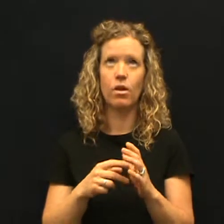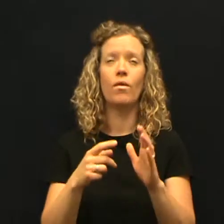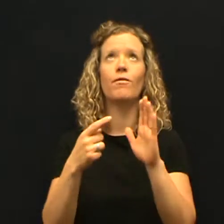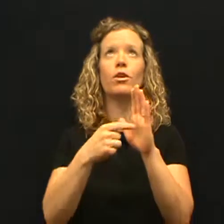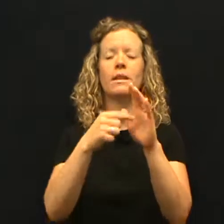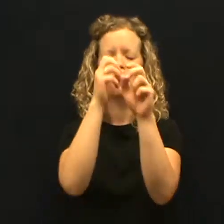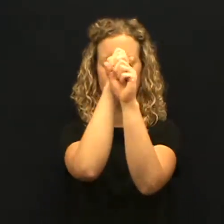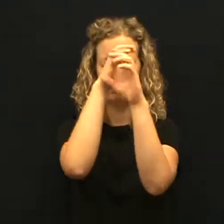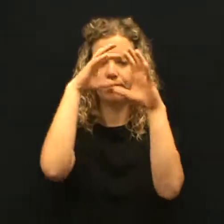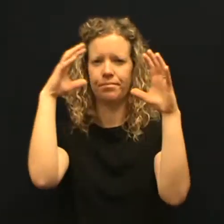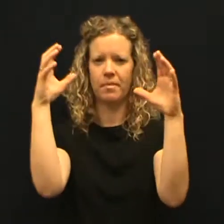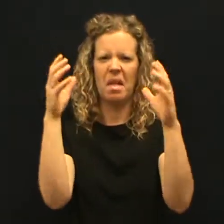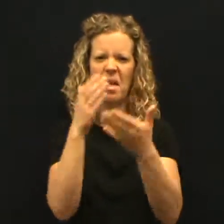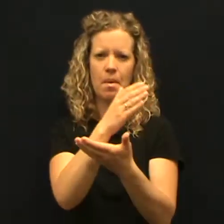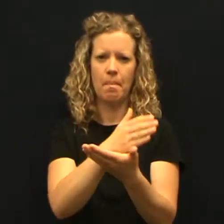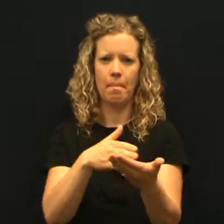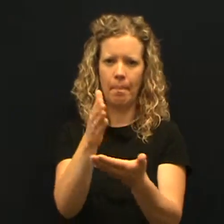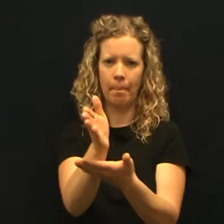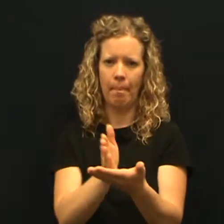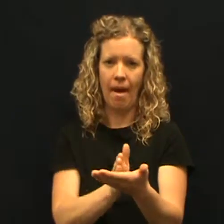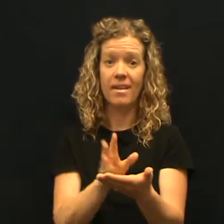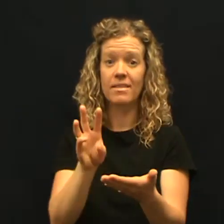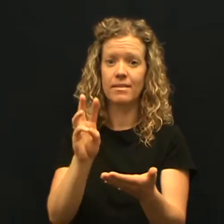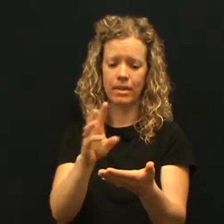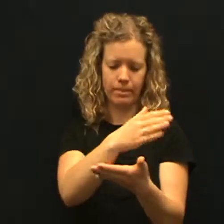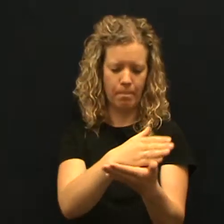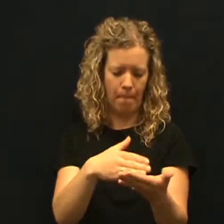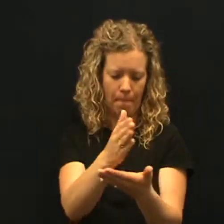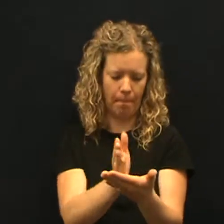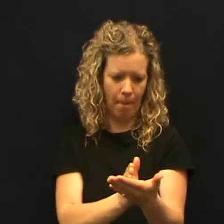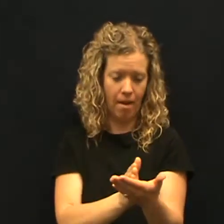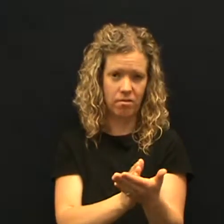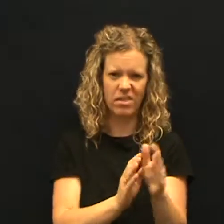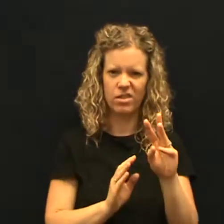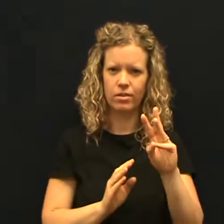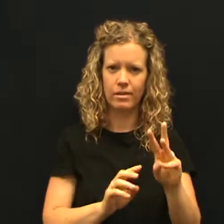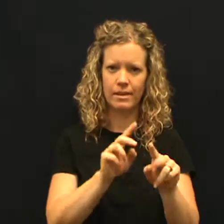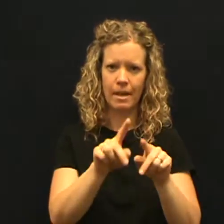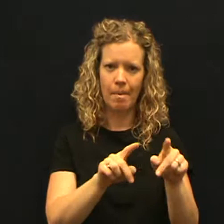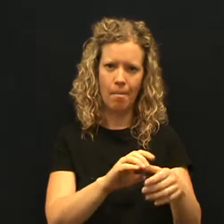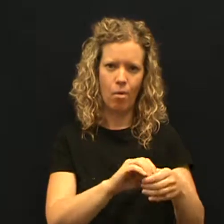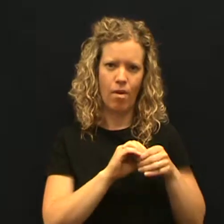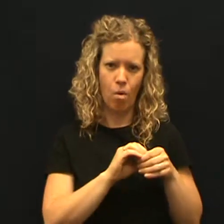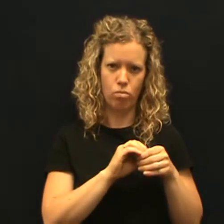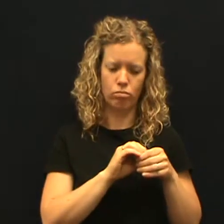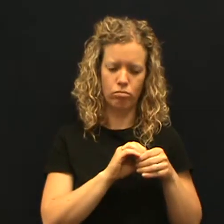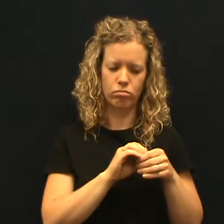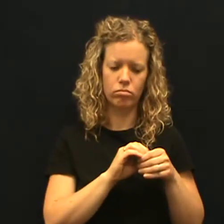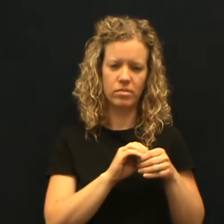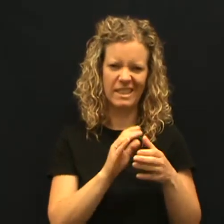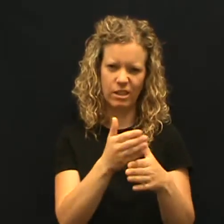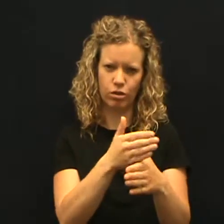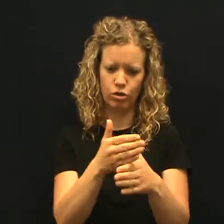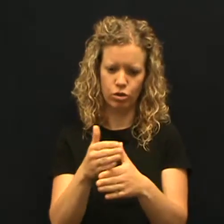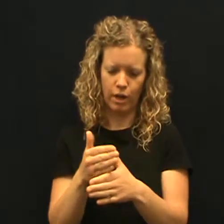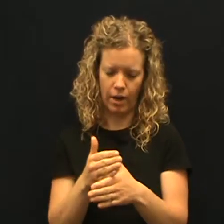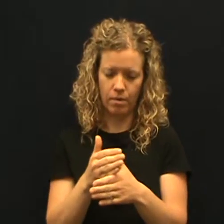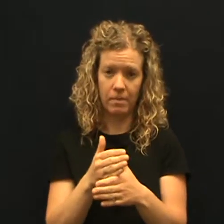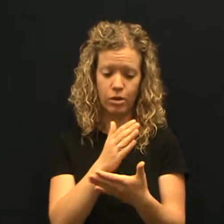with 6 pieces in it. Everybody owns one of those 6 pieces. And now we take the pie and divide each of those pieces